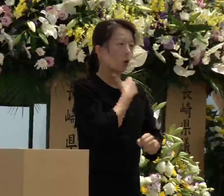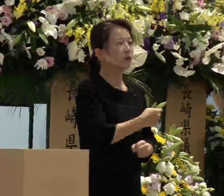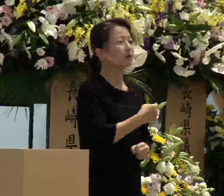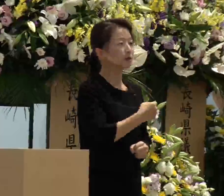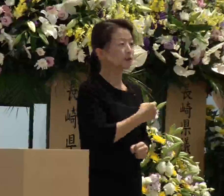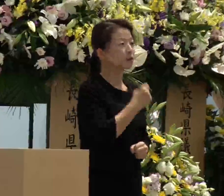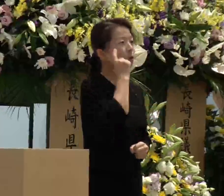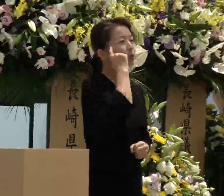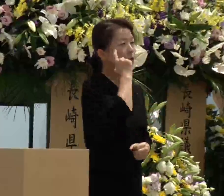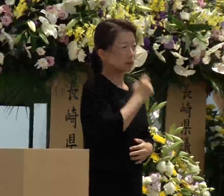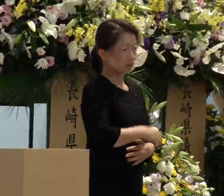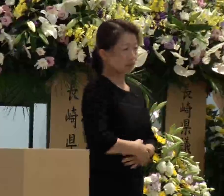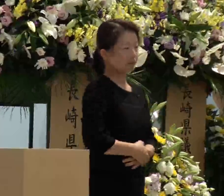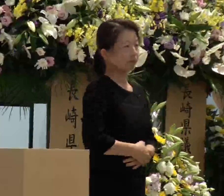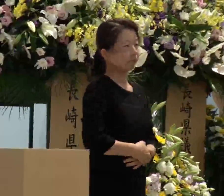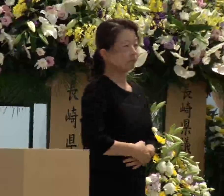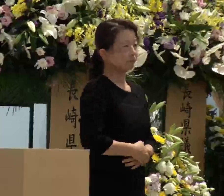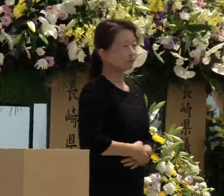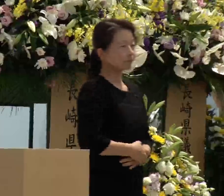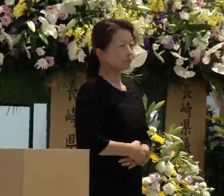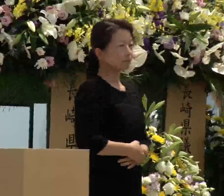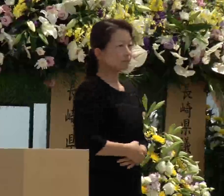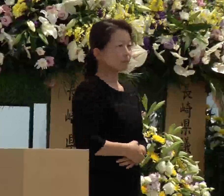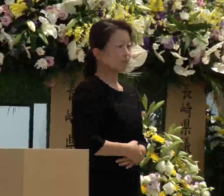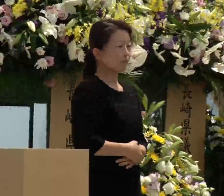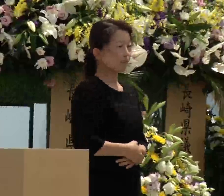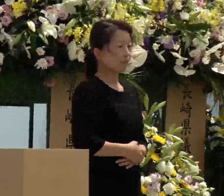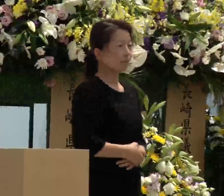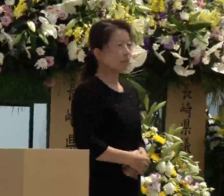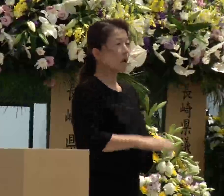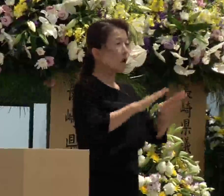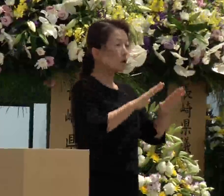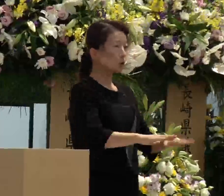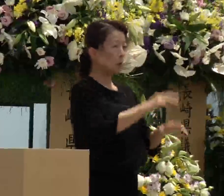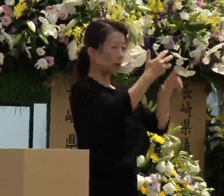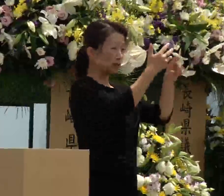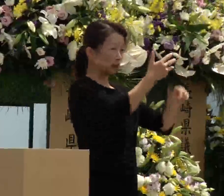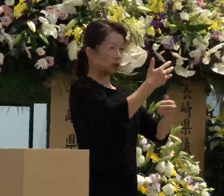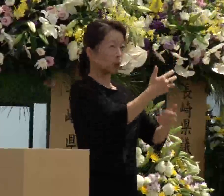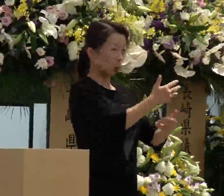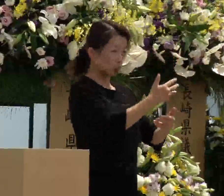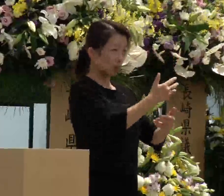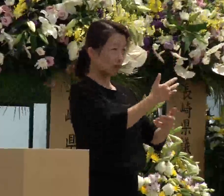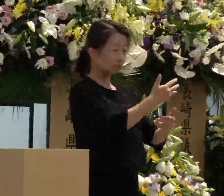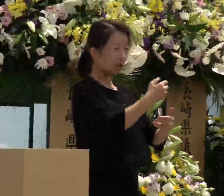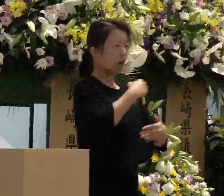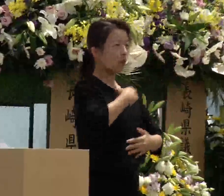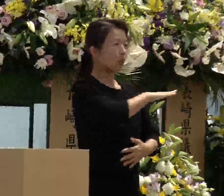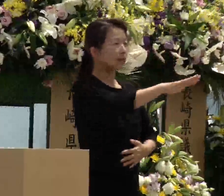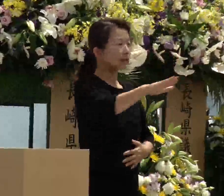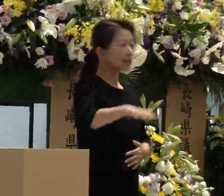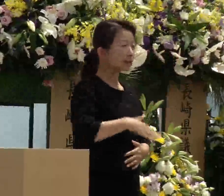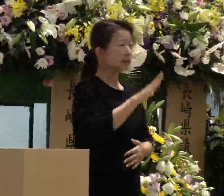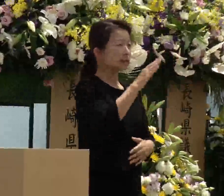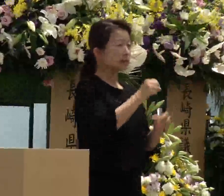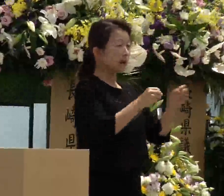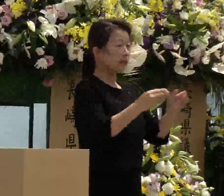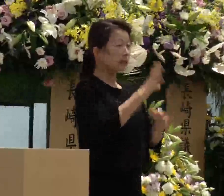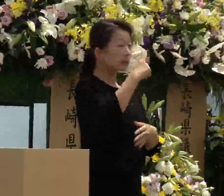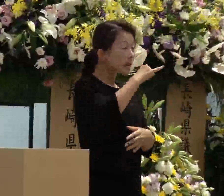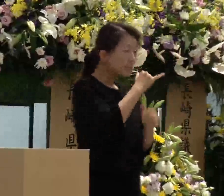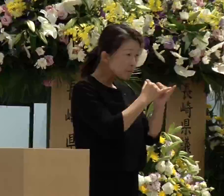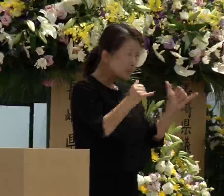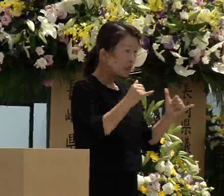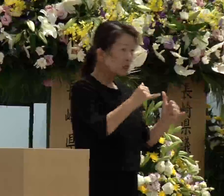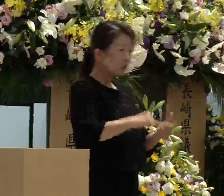recovery process and to take all possible measures to avoid similar accidents at other nuclear power plants in Japan. This day,